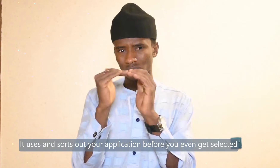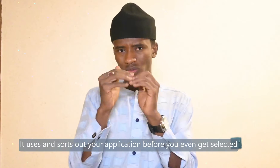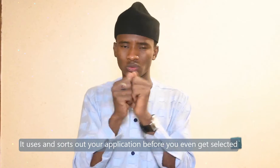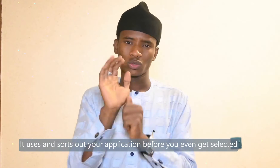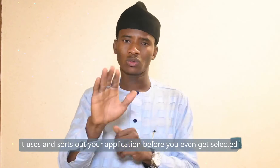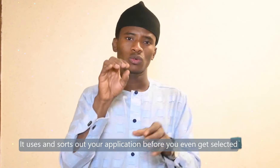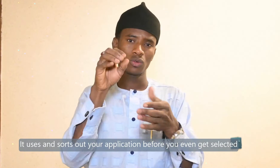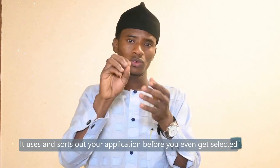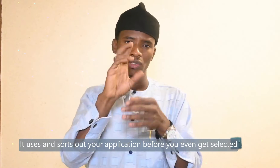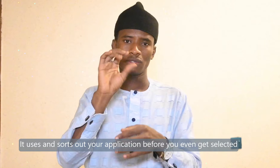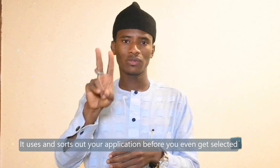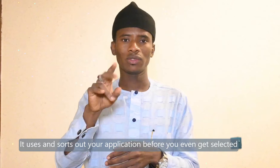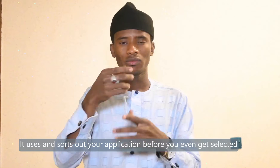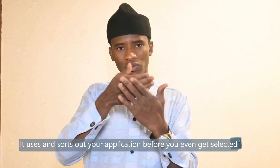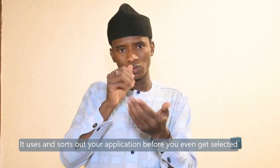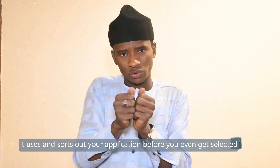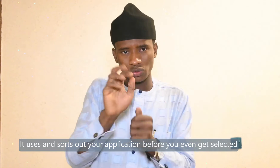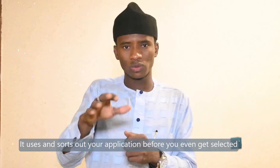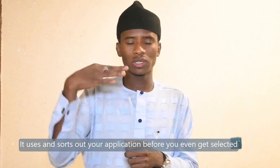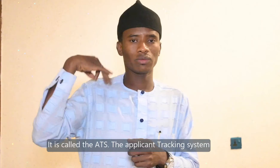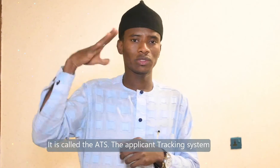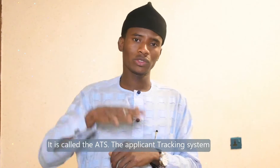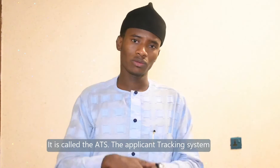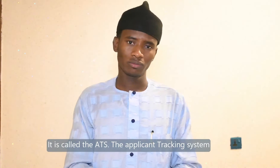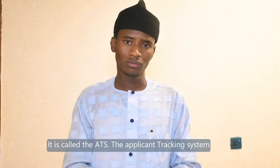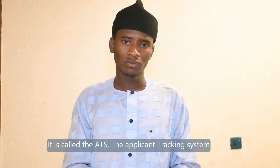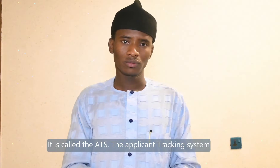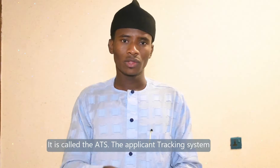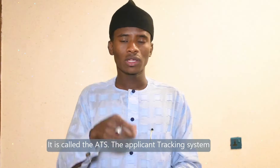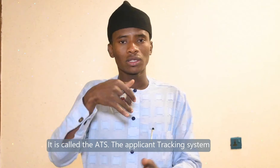your application before you even get selected? It is called the